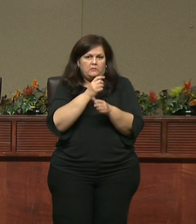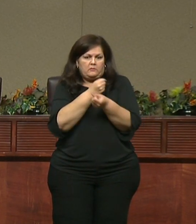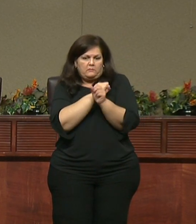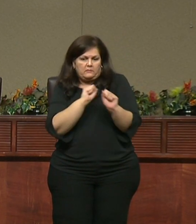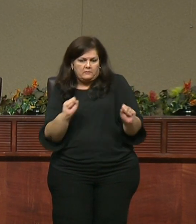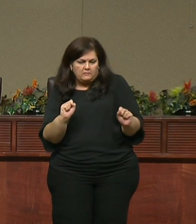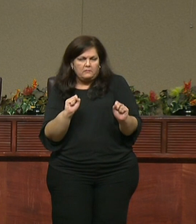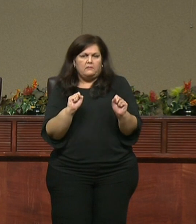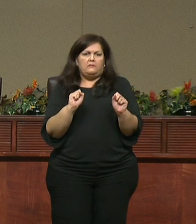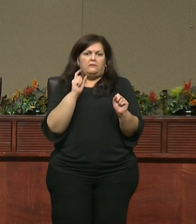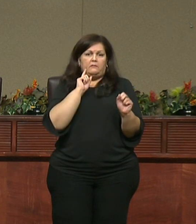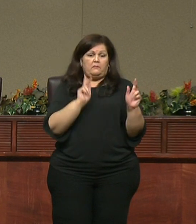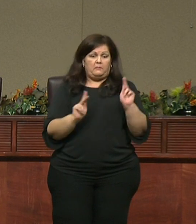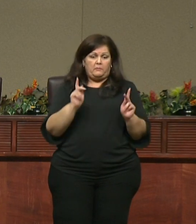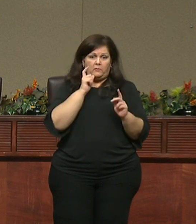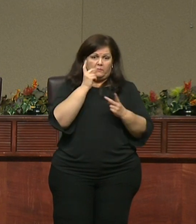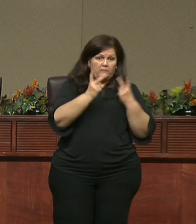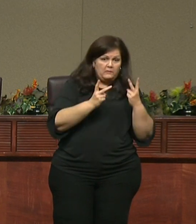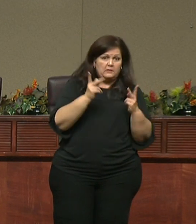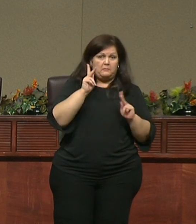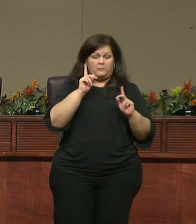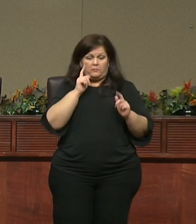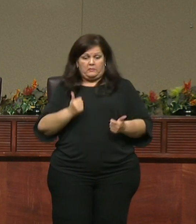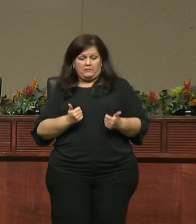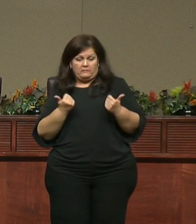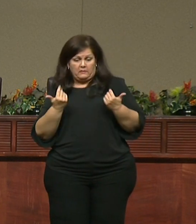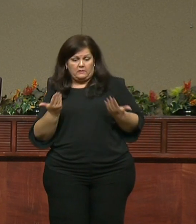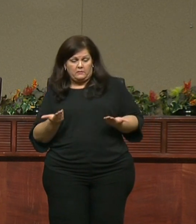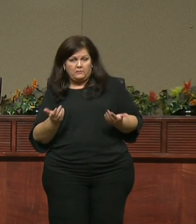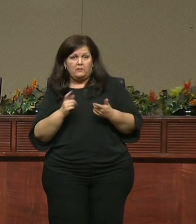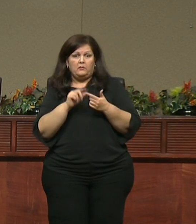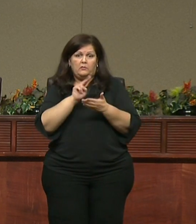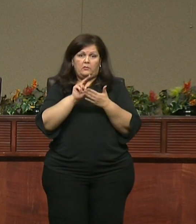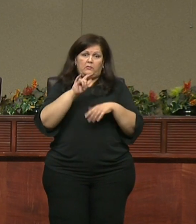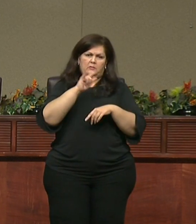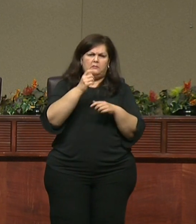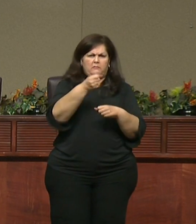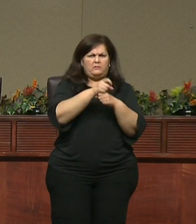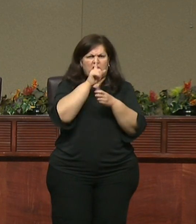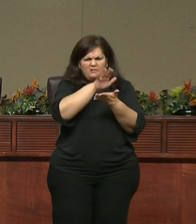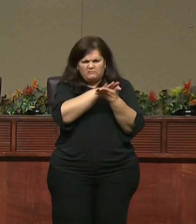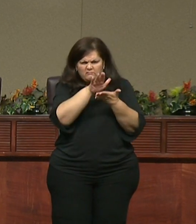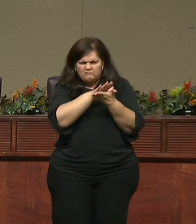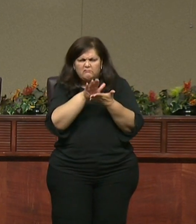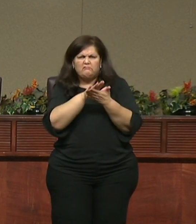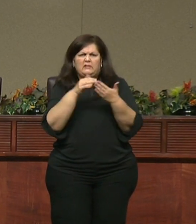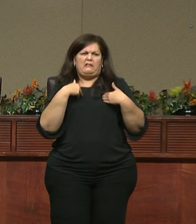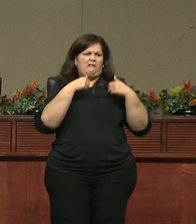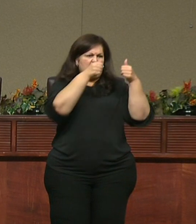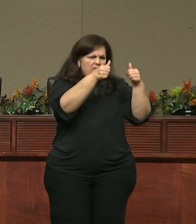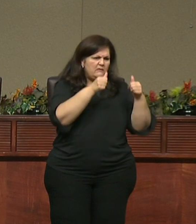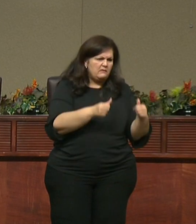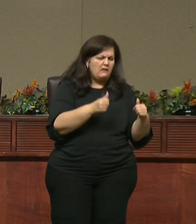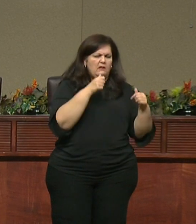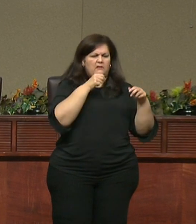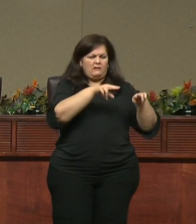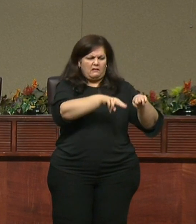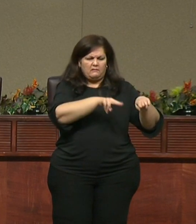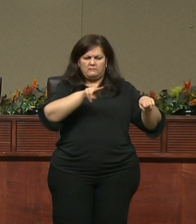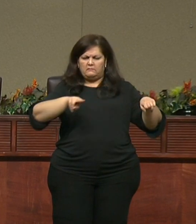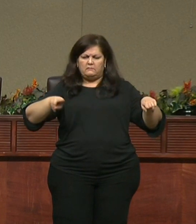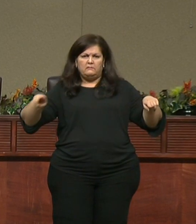health of residents and visitors. They've increased frequency of their cleanings. They put up signage reminding travelers of physical